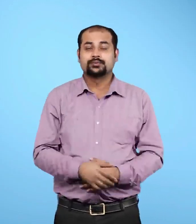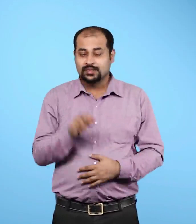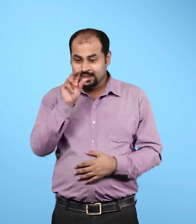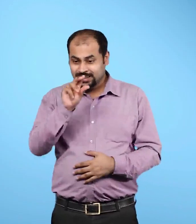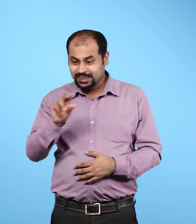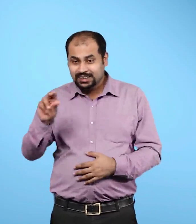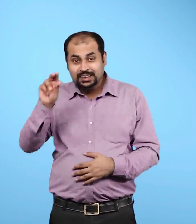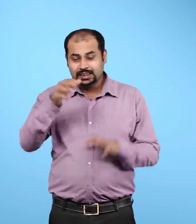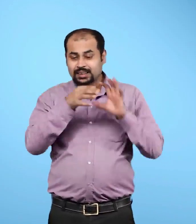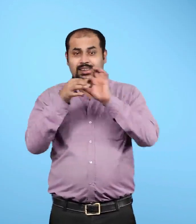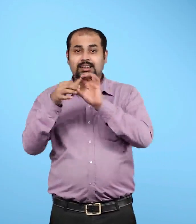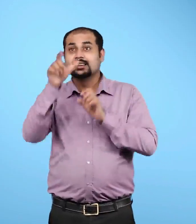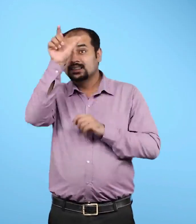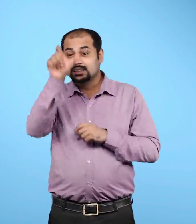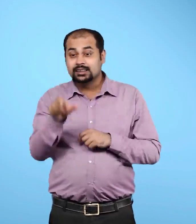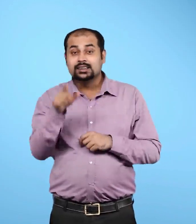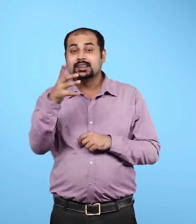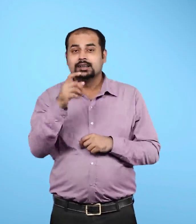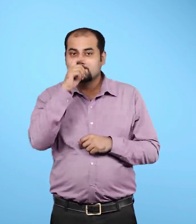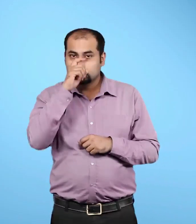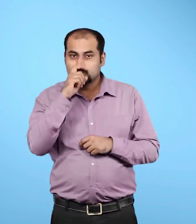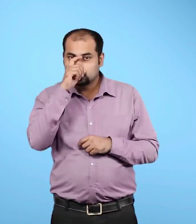and beads column in blue.